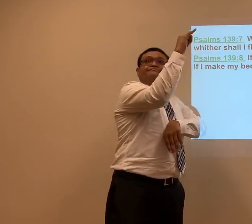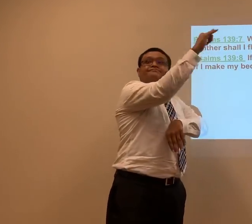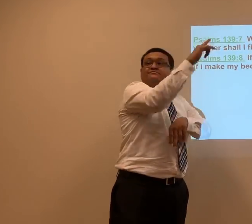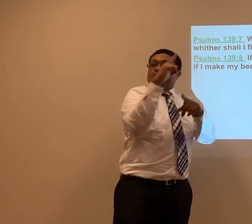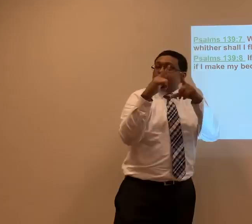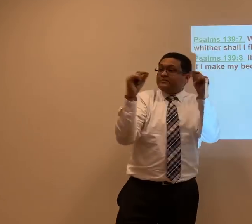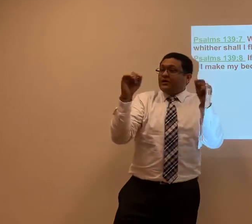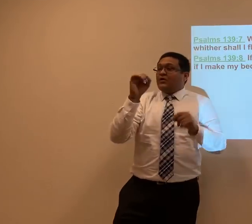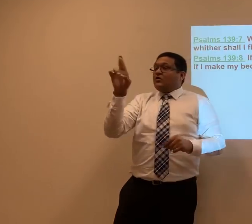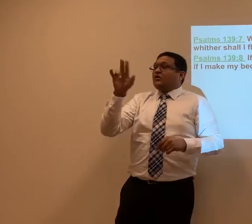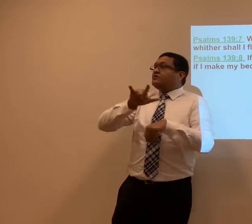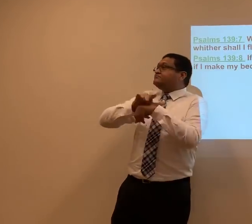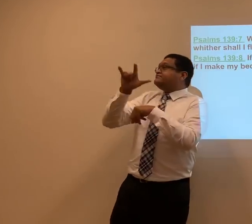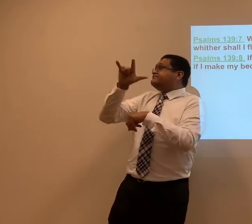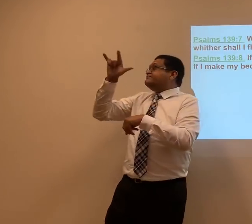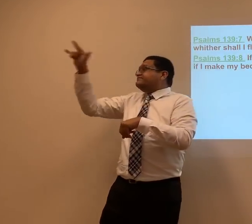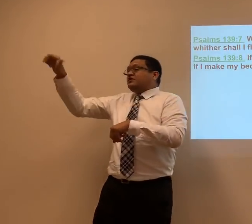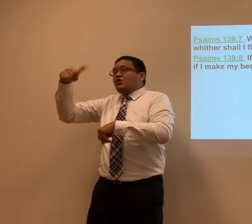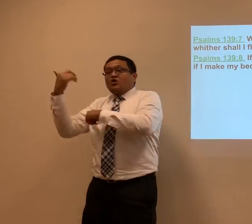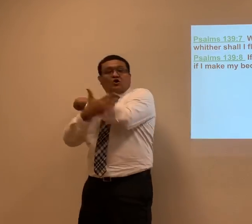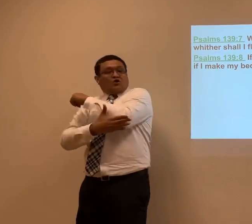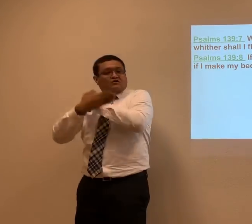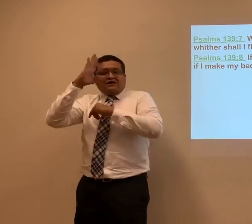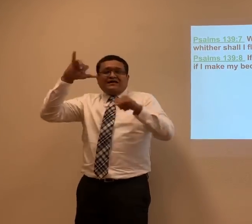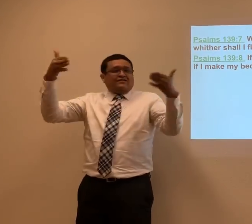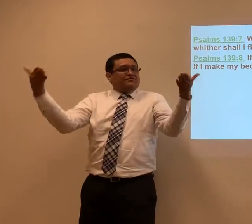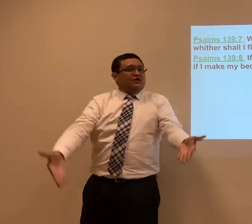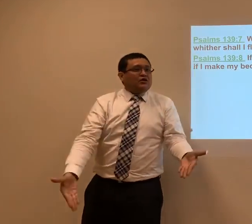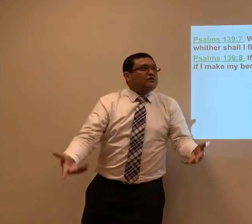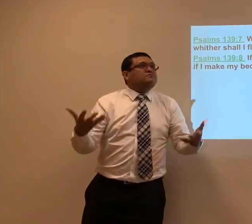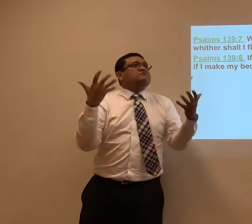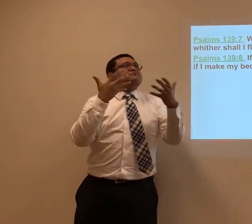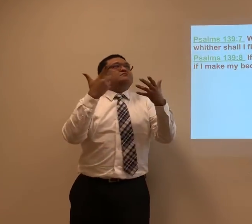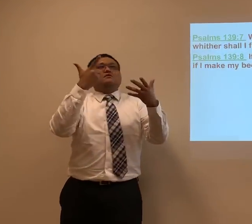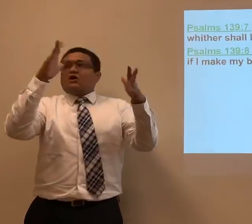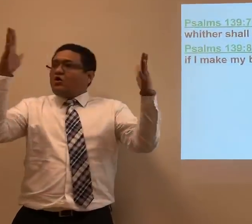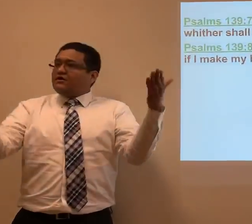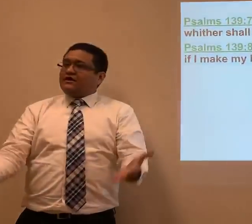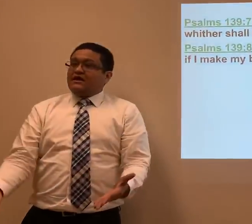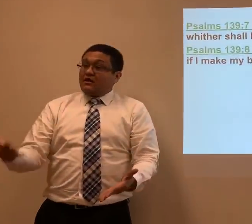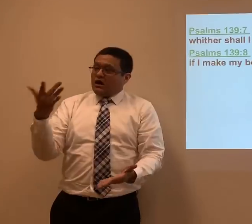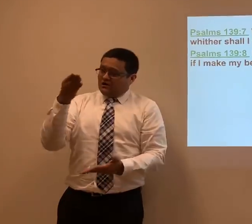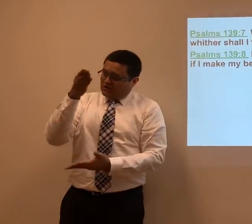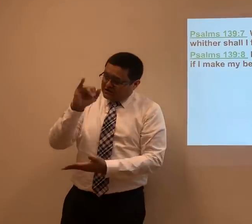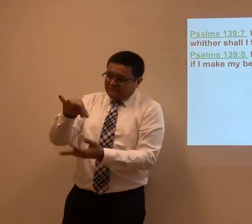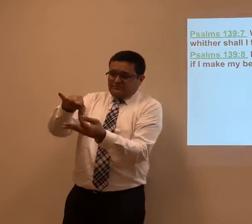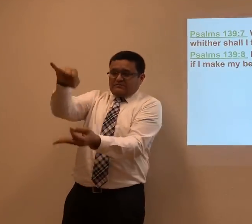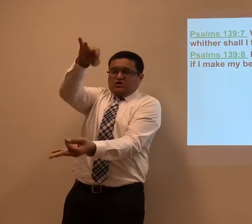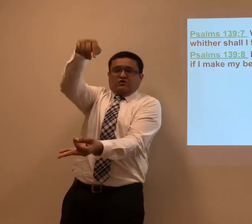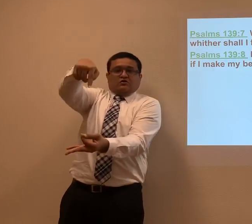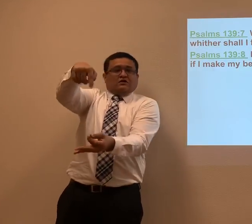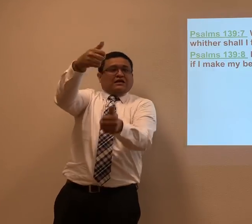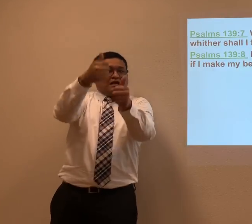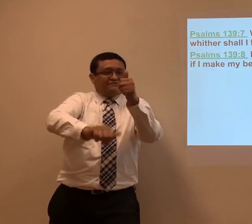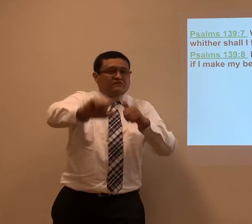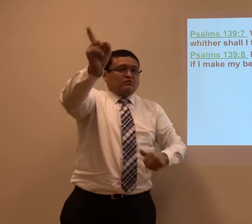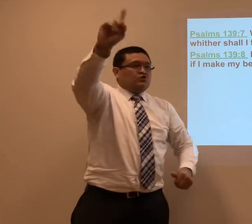earth or he goes out into space, no matter where he goes, God is there. God is already there. God's a spirit. He